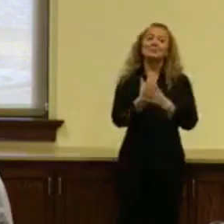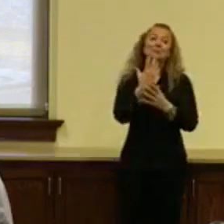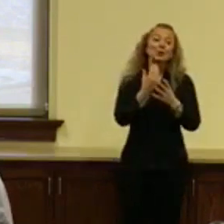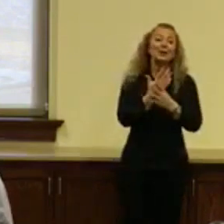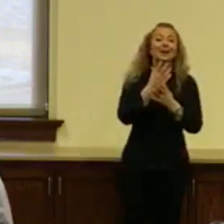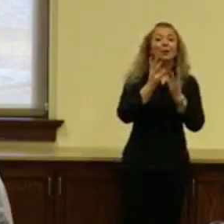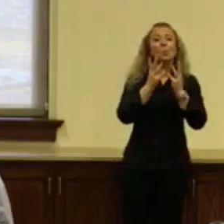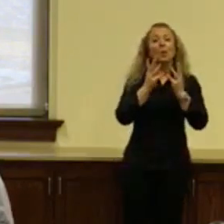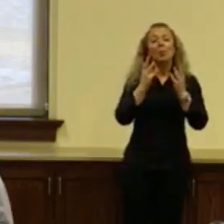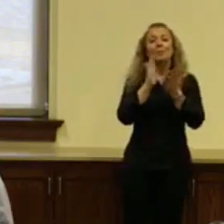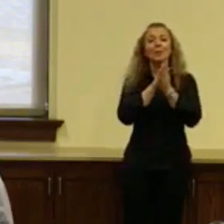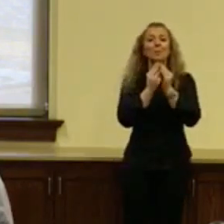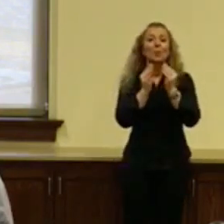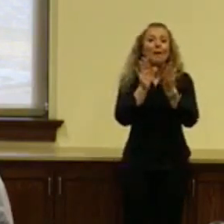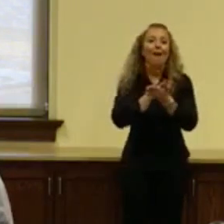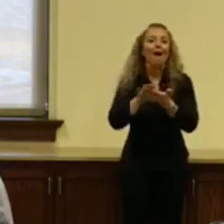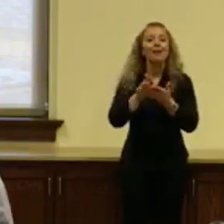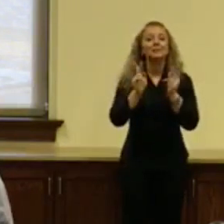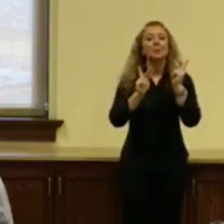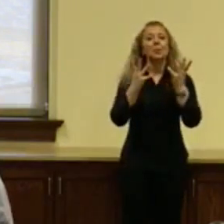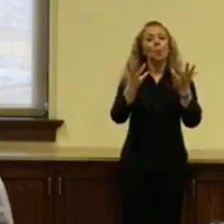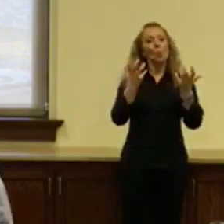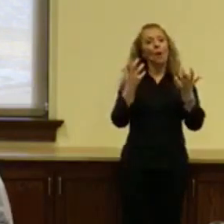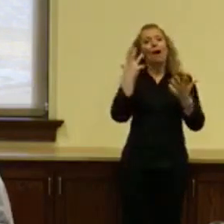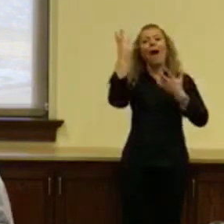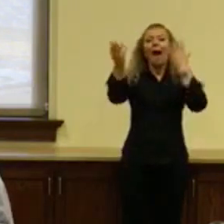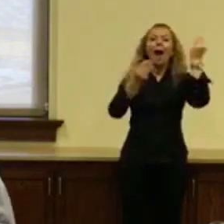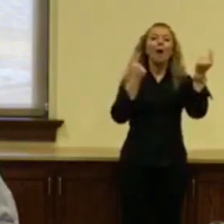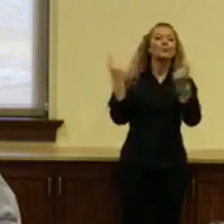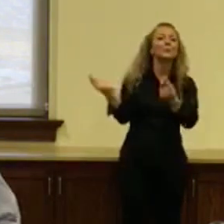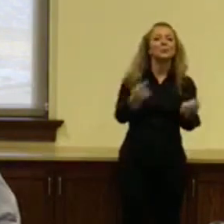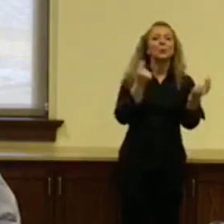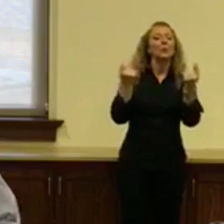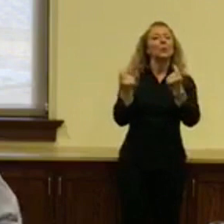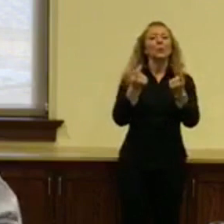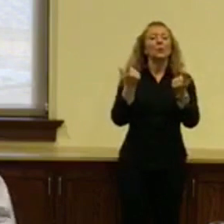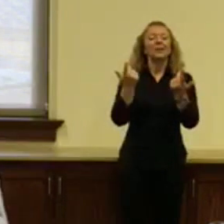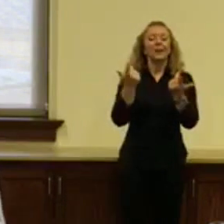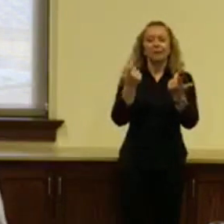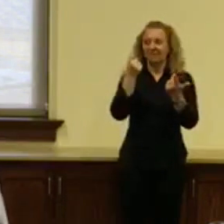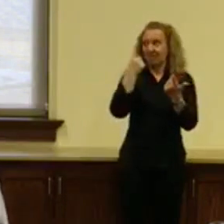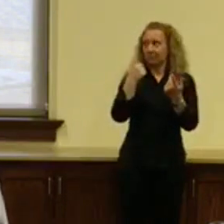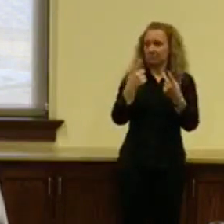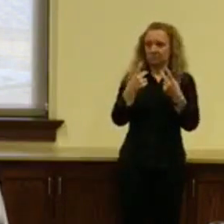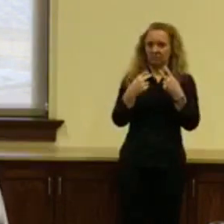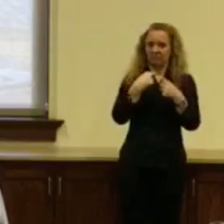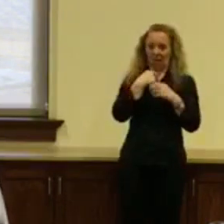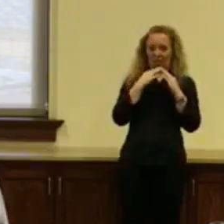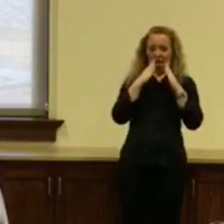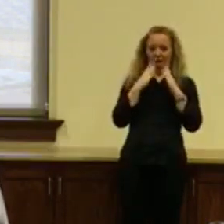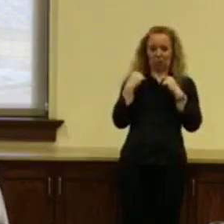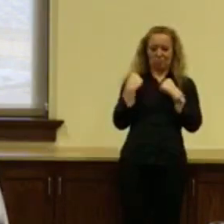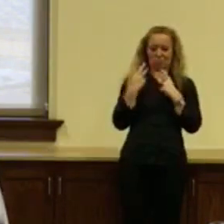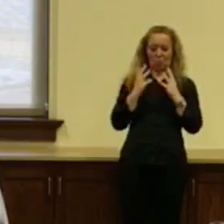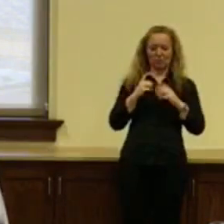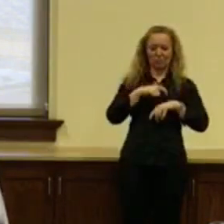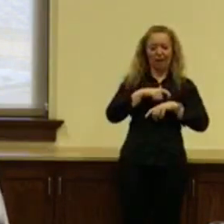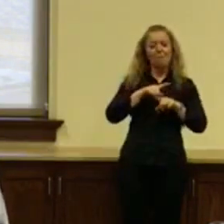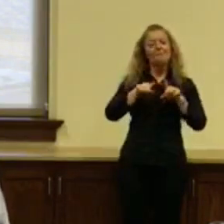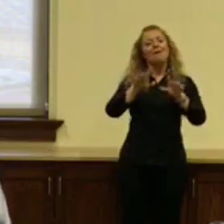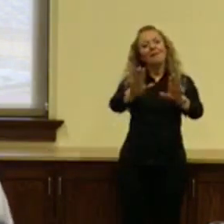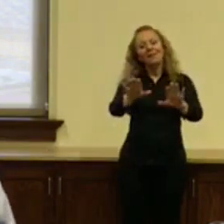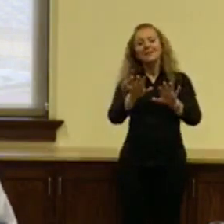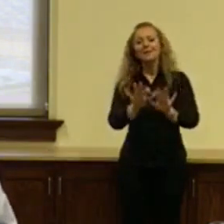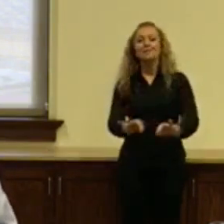the weather gets nicer, and people want to naturally be out after been inside for a lot of the winter. But I think we